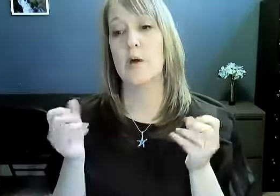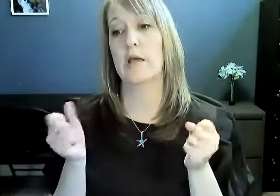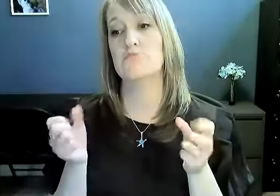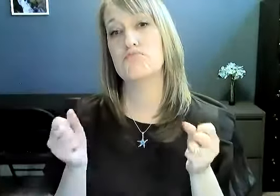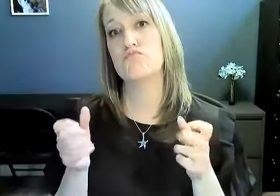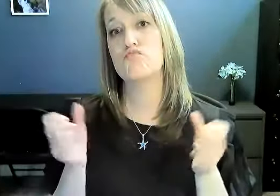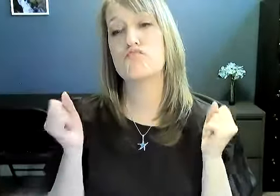quick.